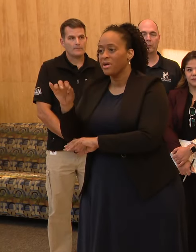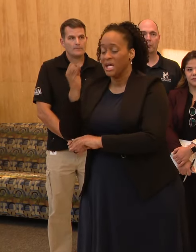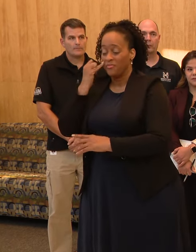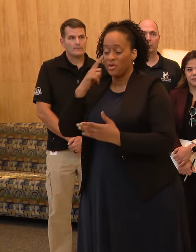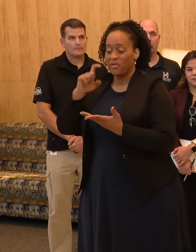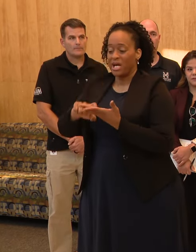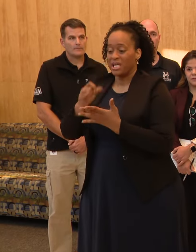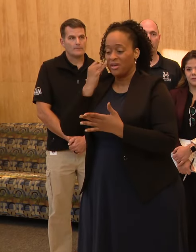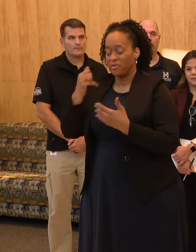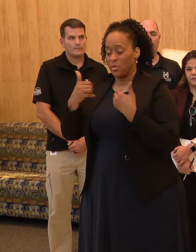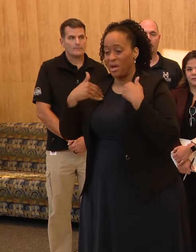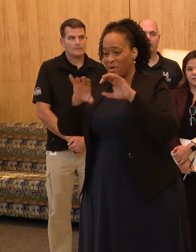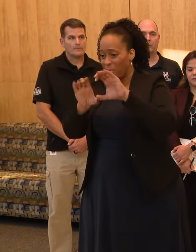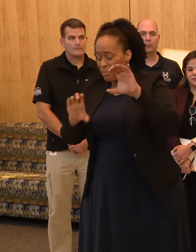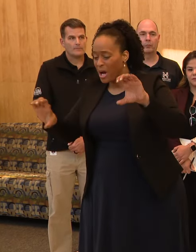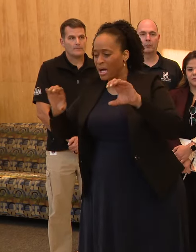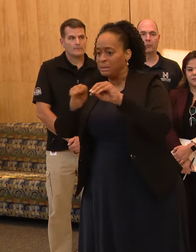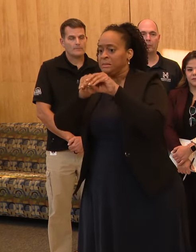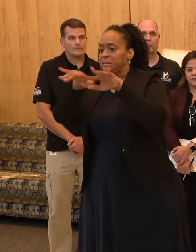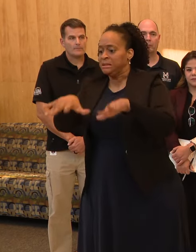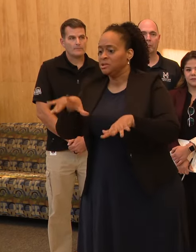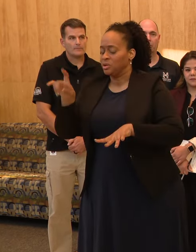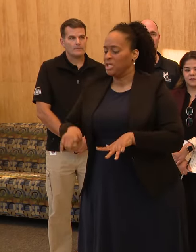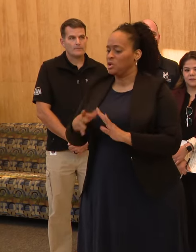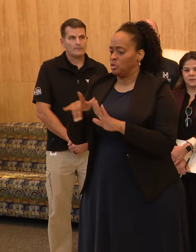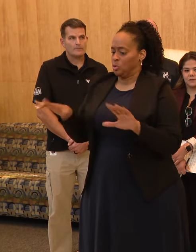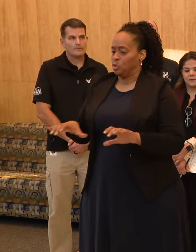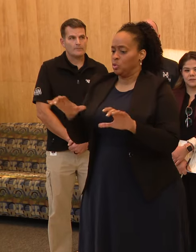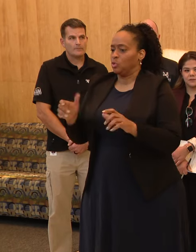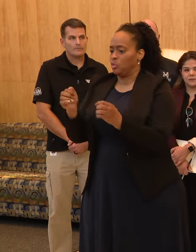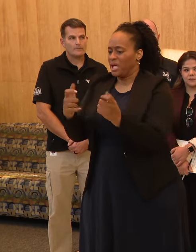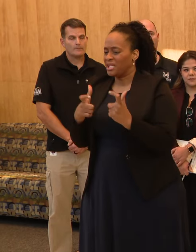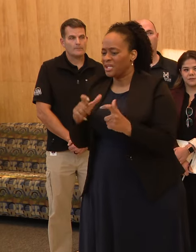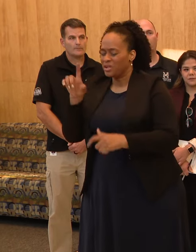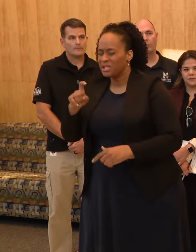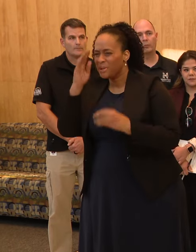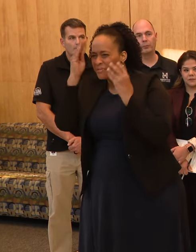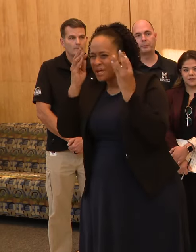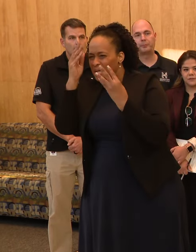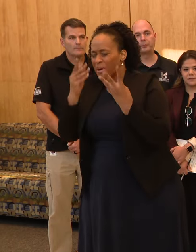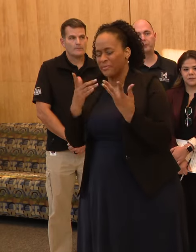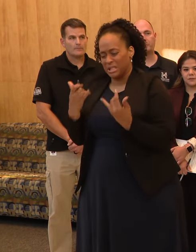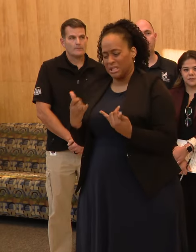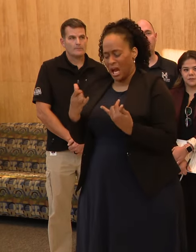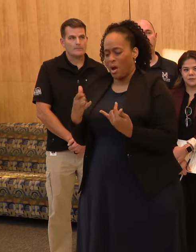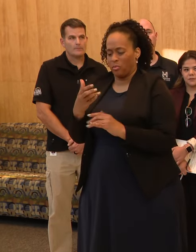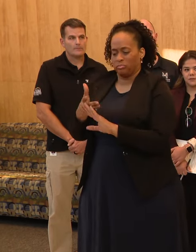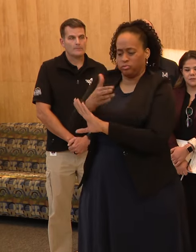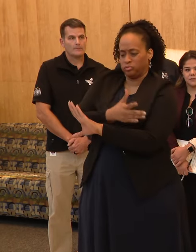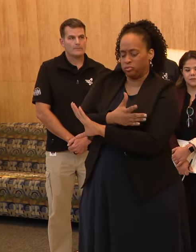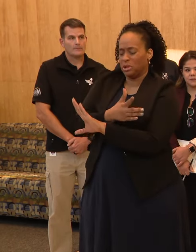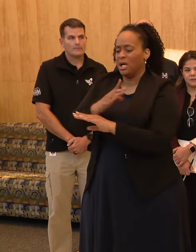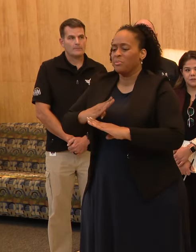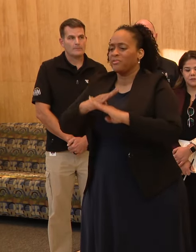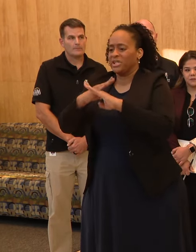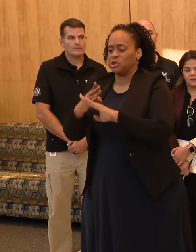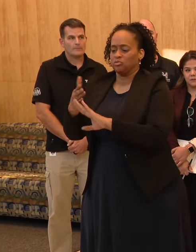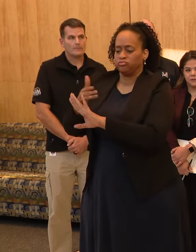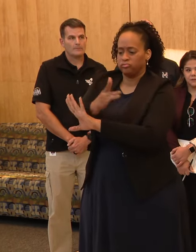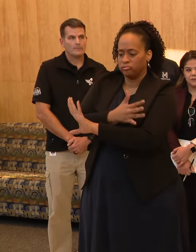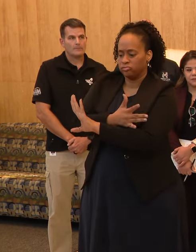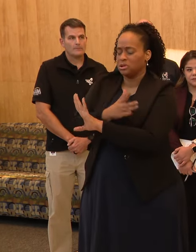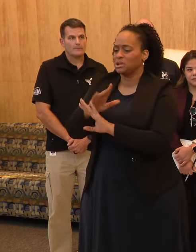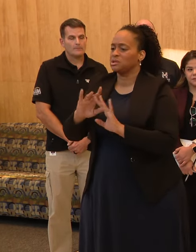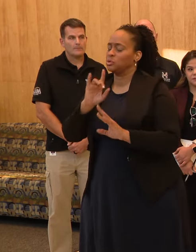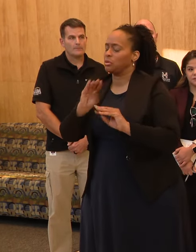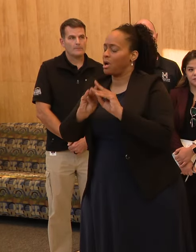got a ruptured pipe, you need to act quickly. And so you need to be thinking about this now. But prevention is obviously